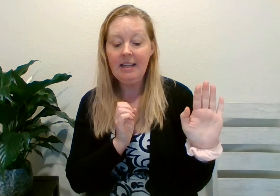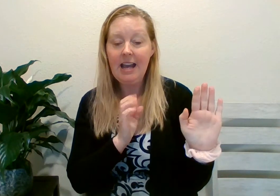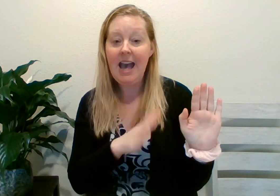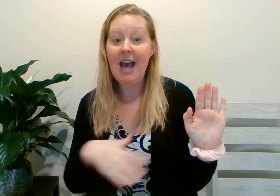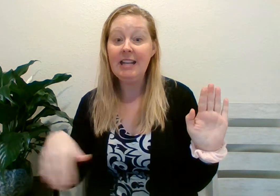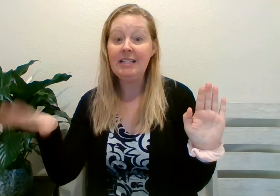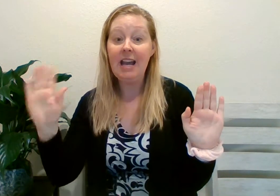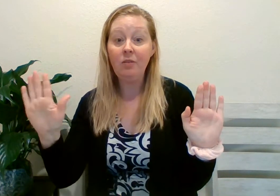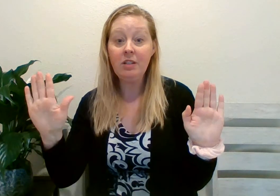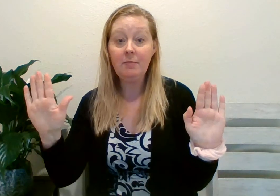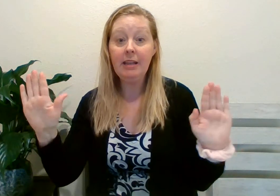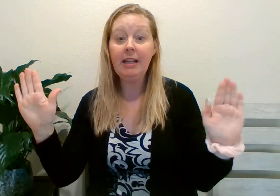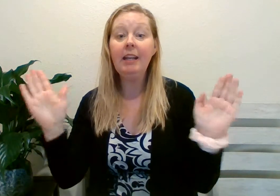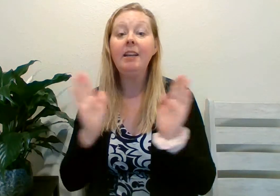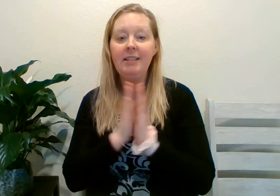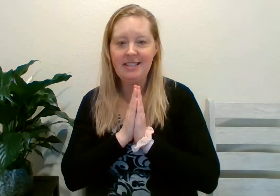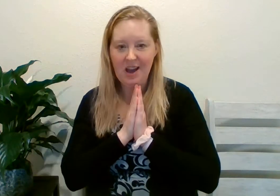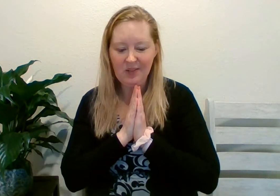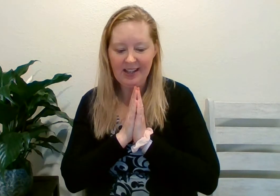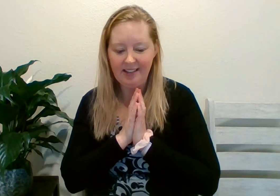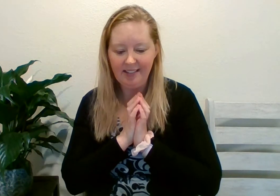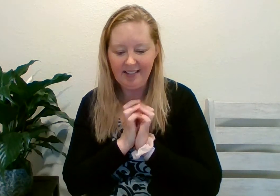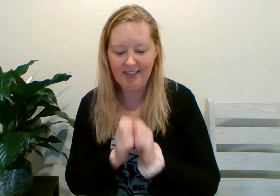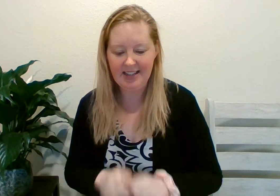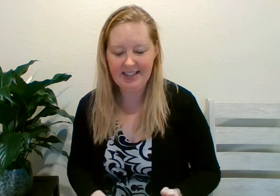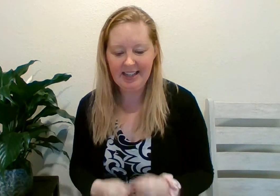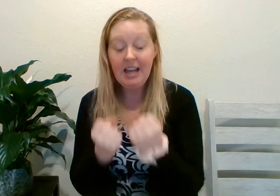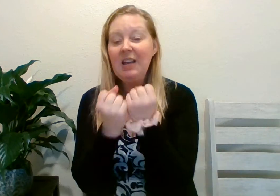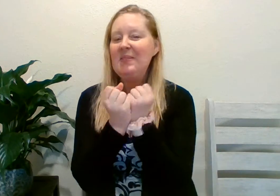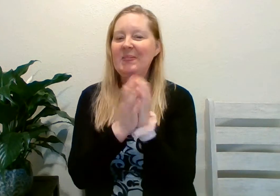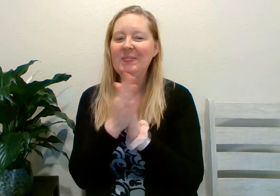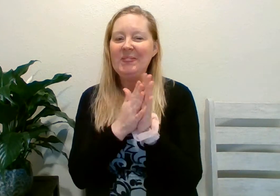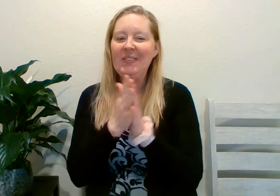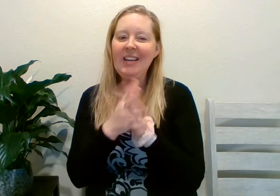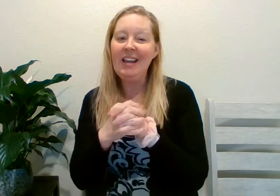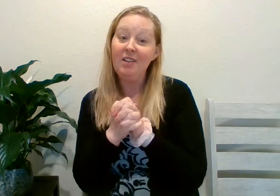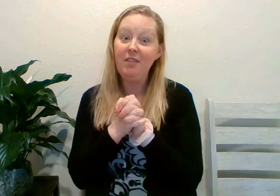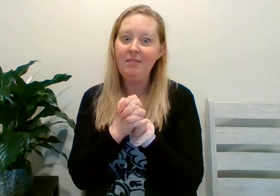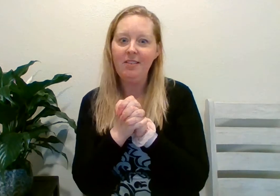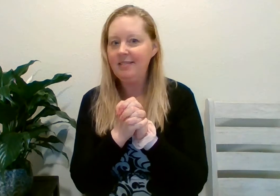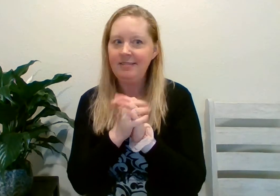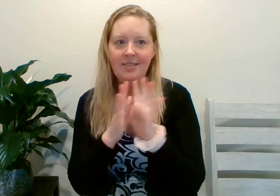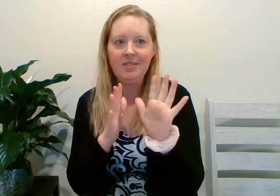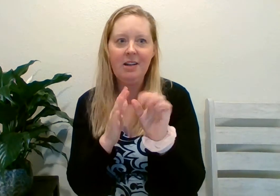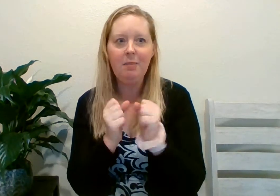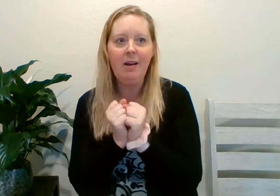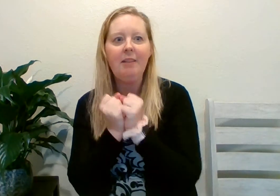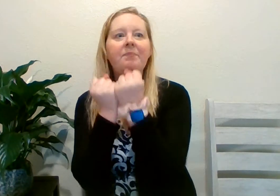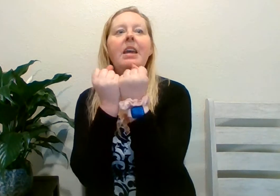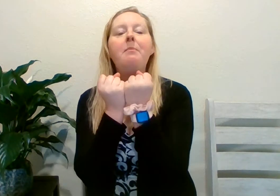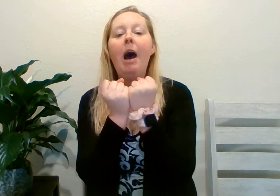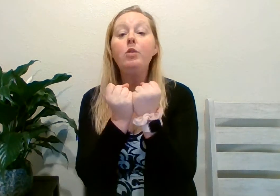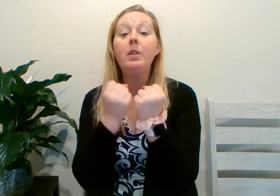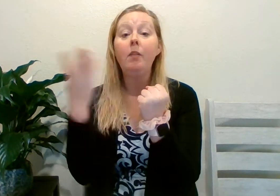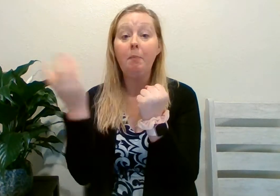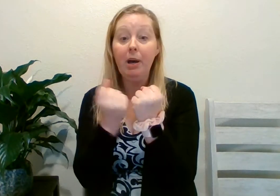Add down to the beginning. Downhill. Good. Okay. Your favorite. No doubt about it. Pouch without the p.